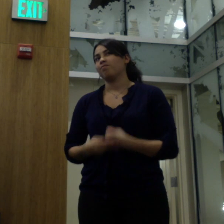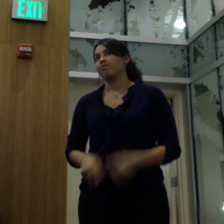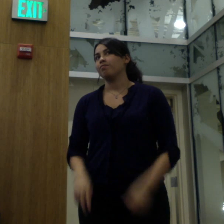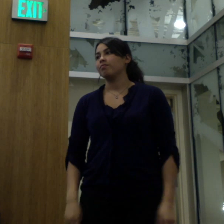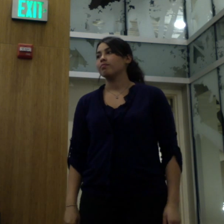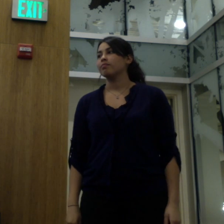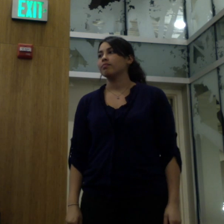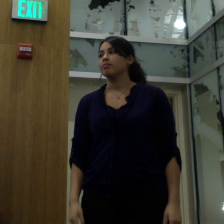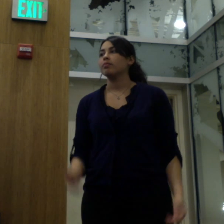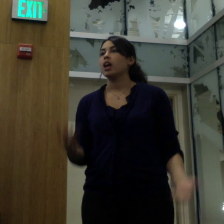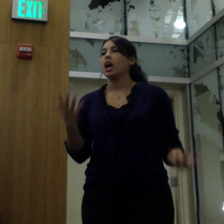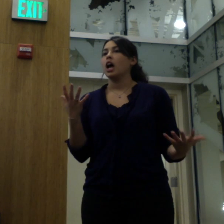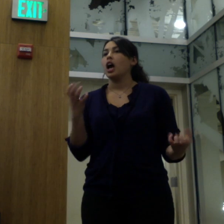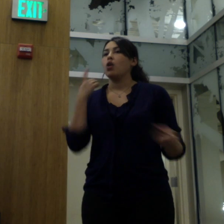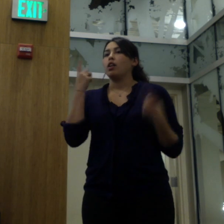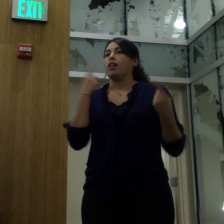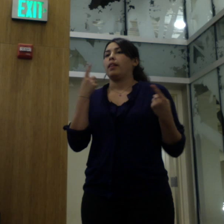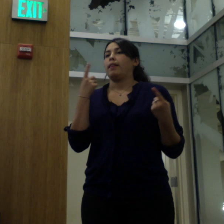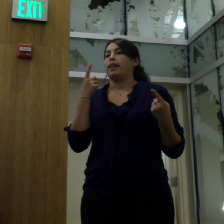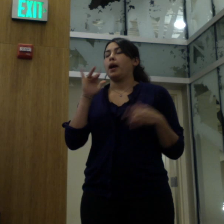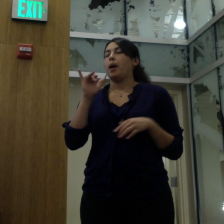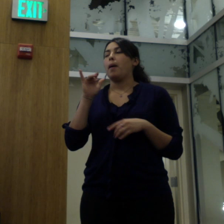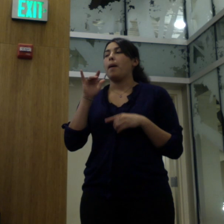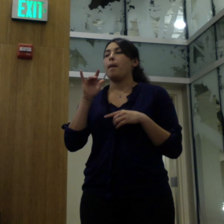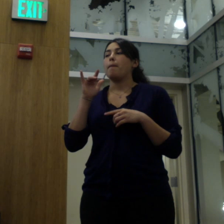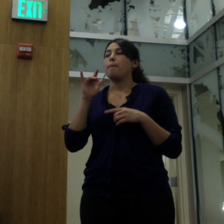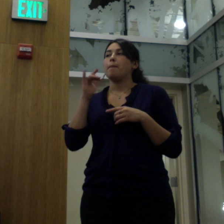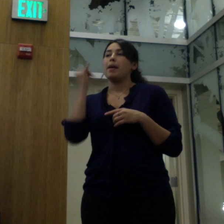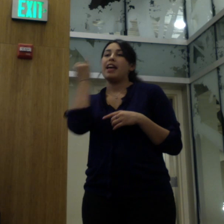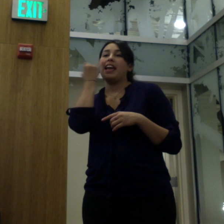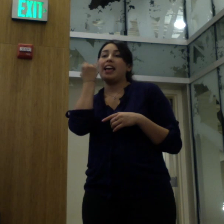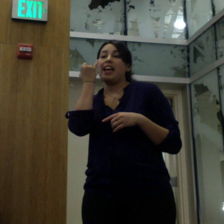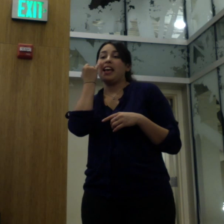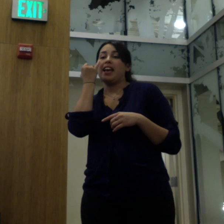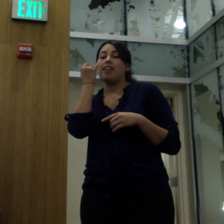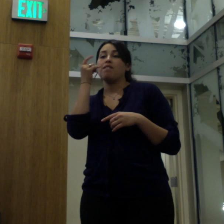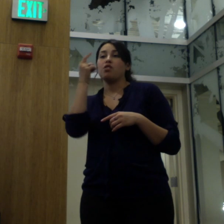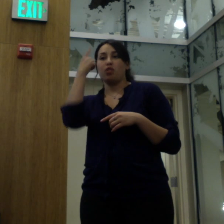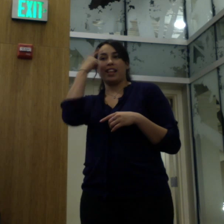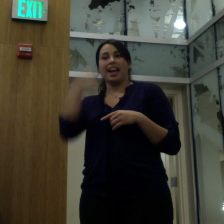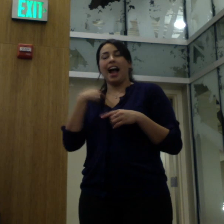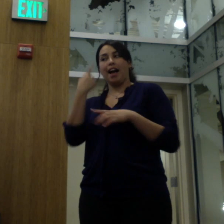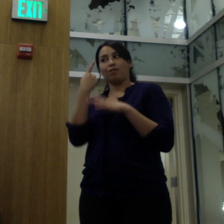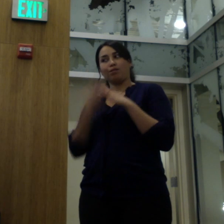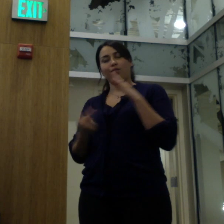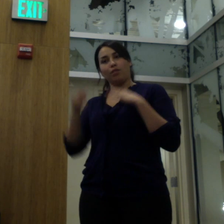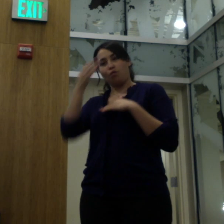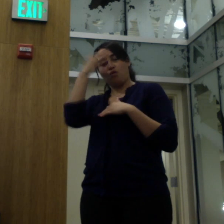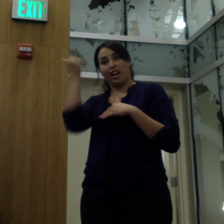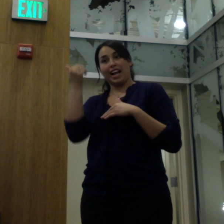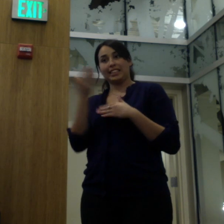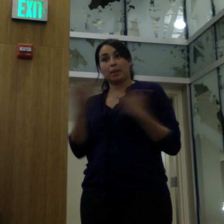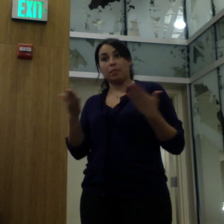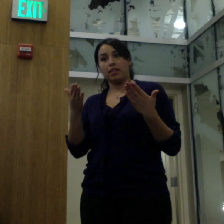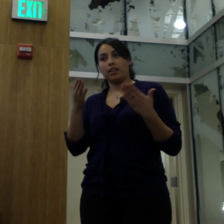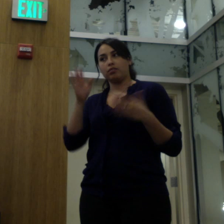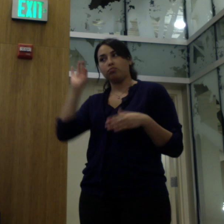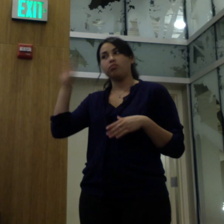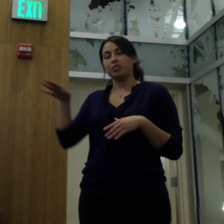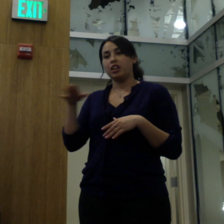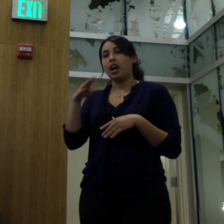And I want you to think about when we're going through if I have forgotten anything. All right? So, solar